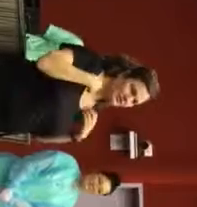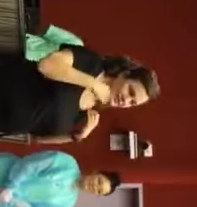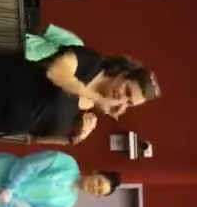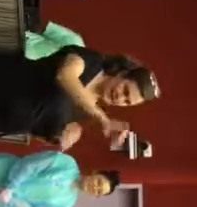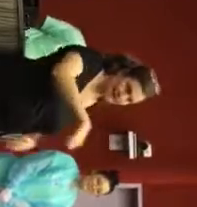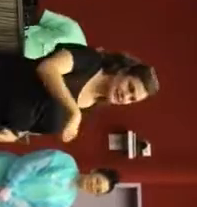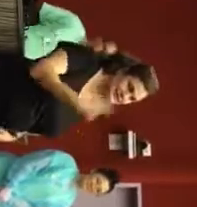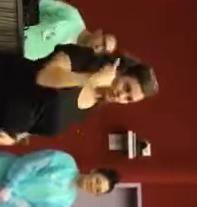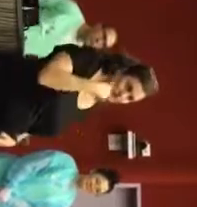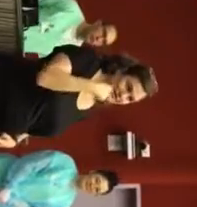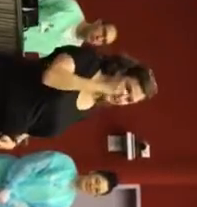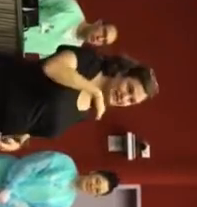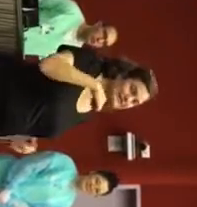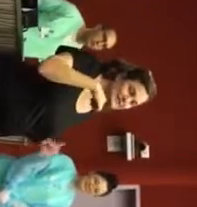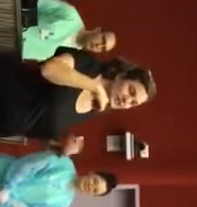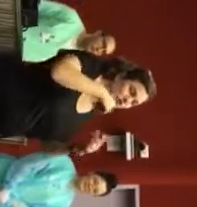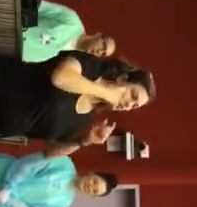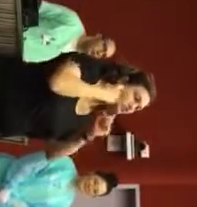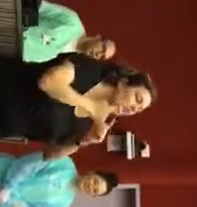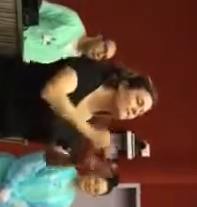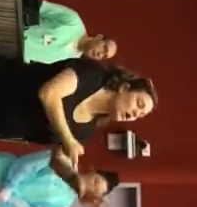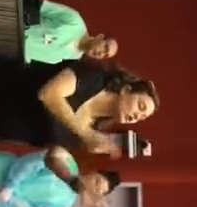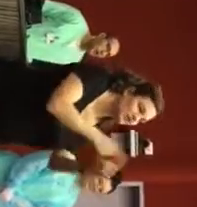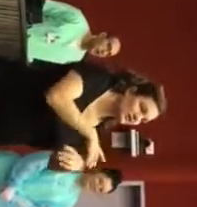replace it later on because of bone loss is the same.